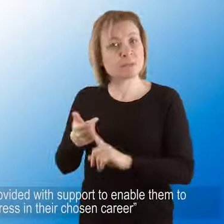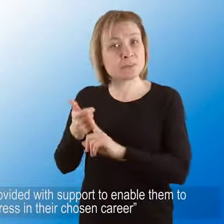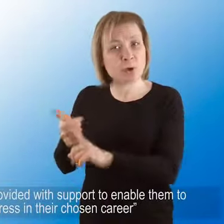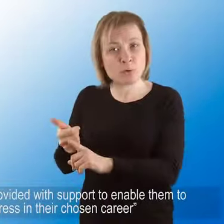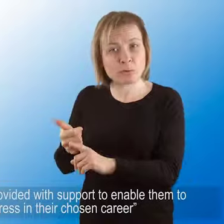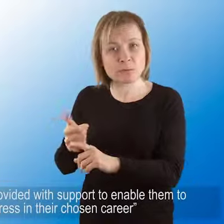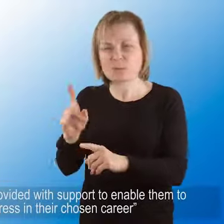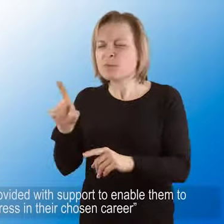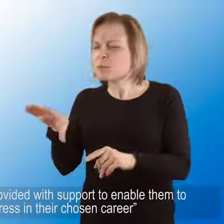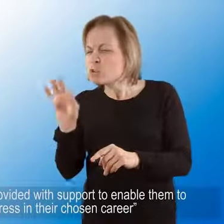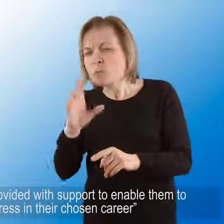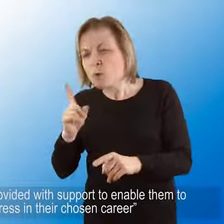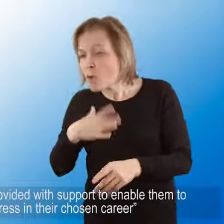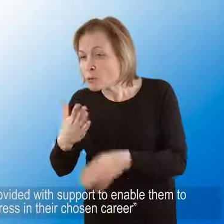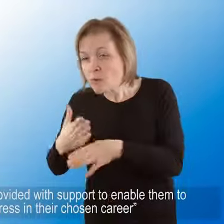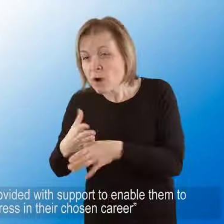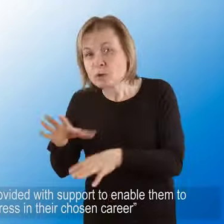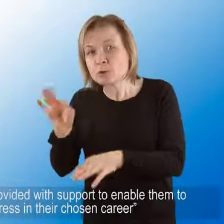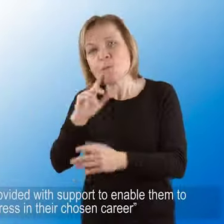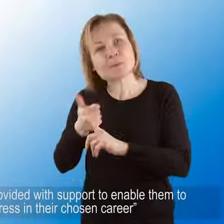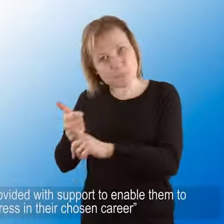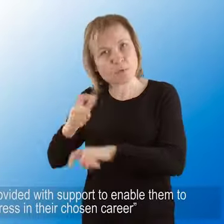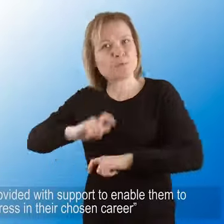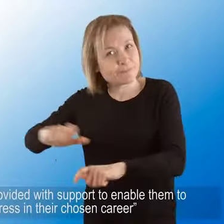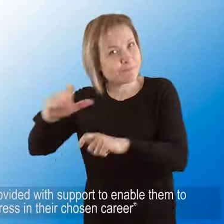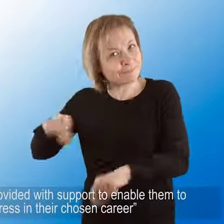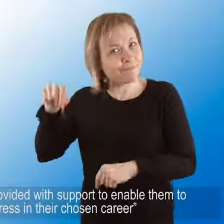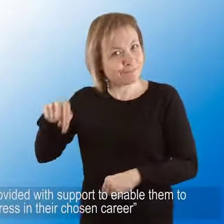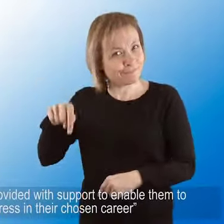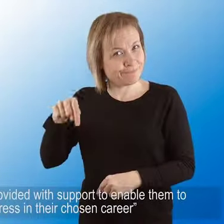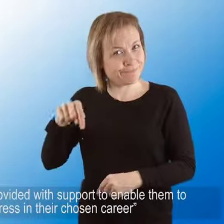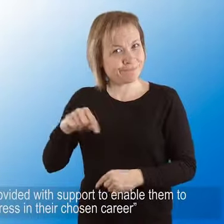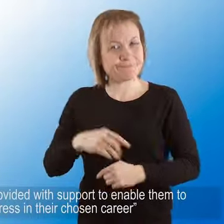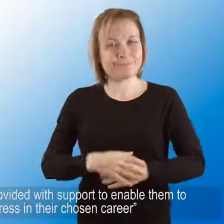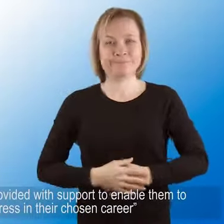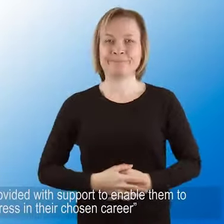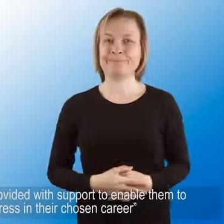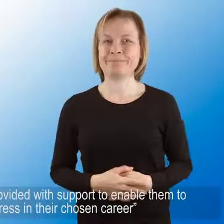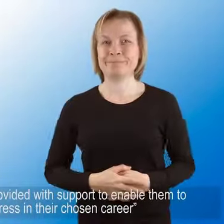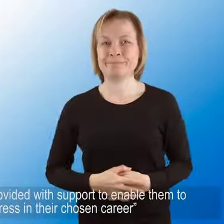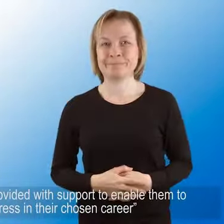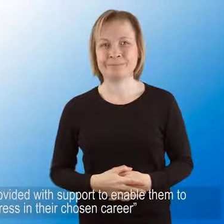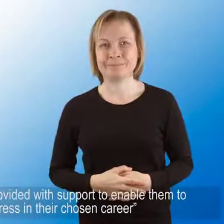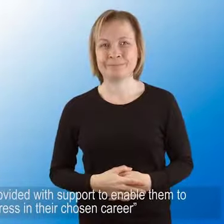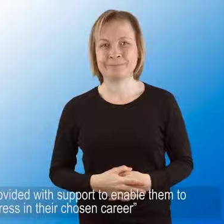They will be provided with support to enable them to progress in their chosen career.